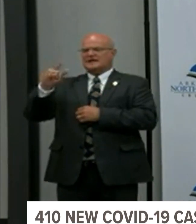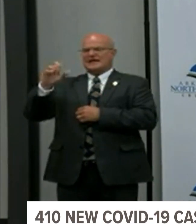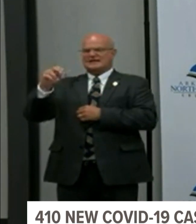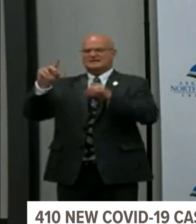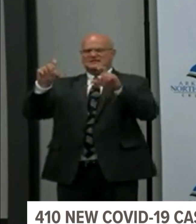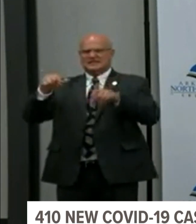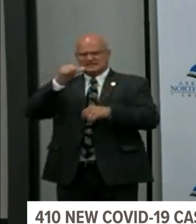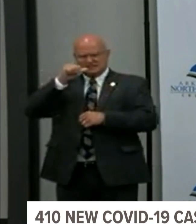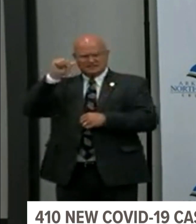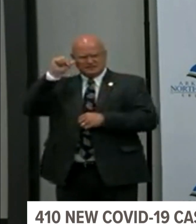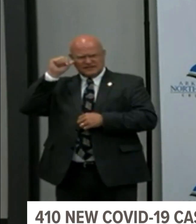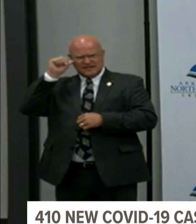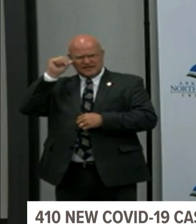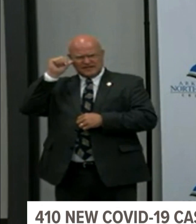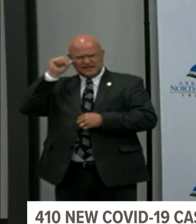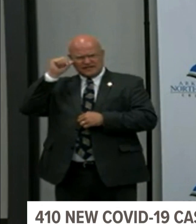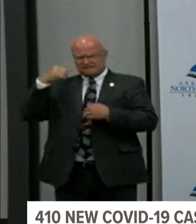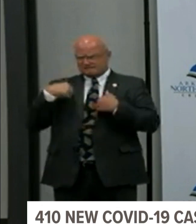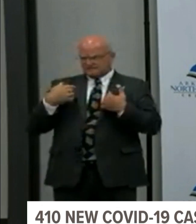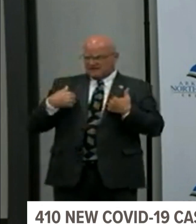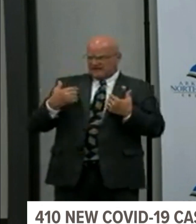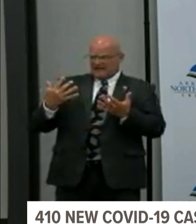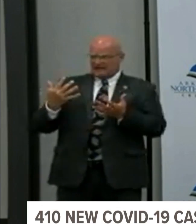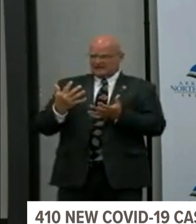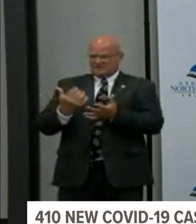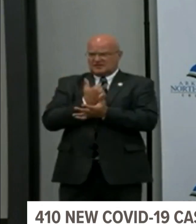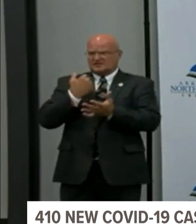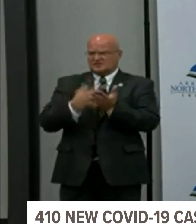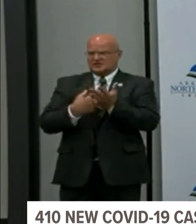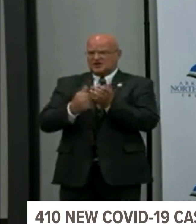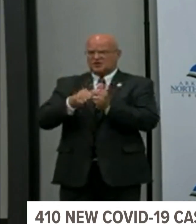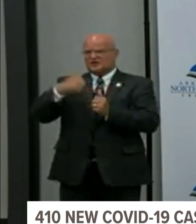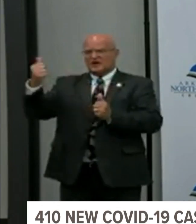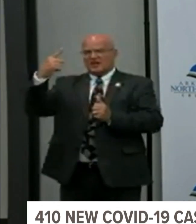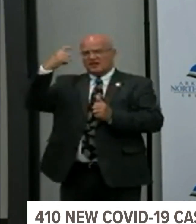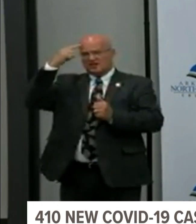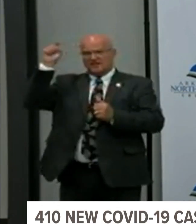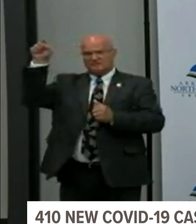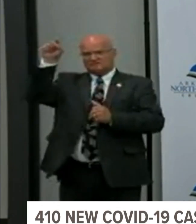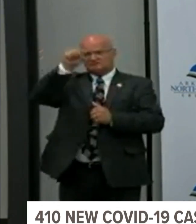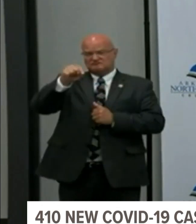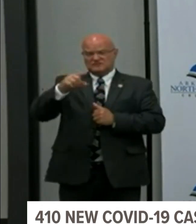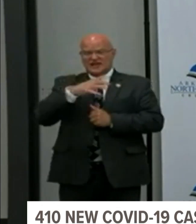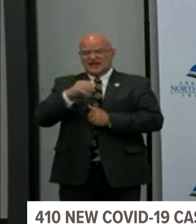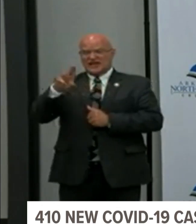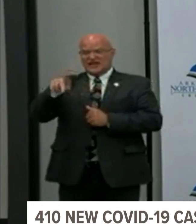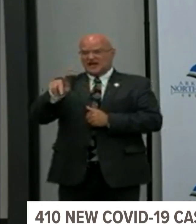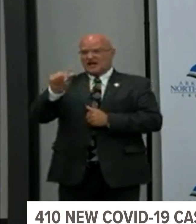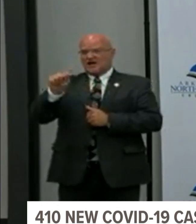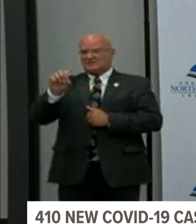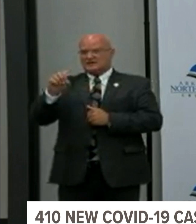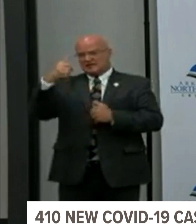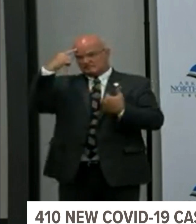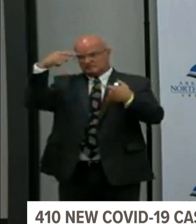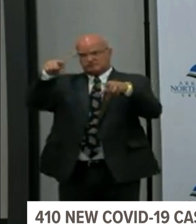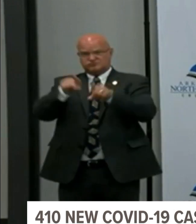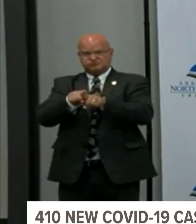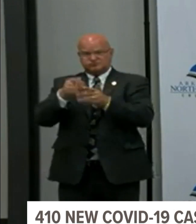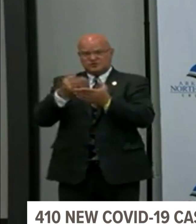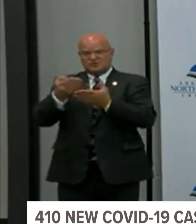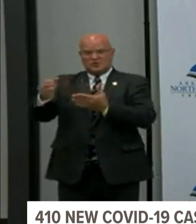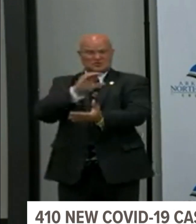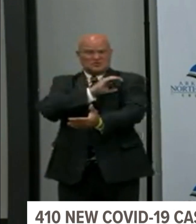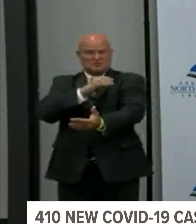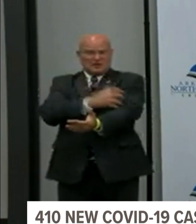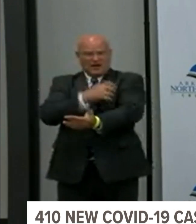yesterday. Since that time, have you had a chance to check with your fellow governors? And is there an update on where your compact might be in terms of purchasing power